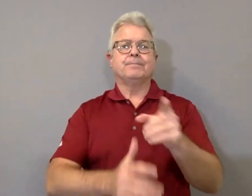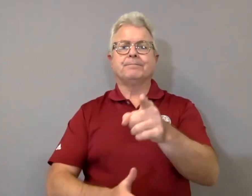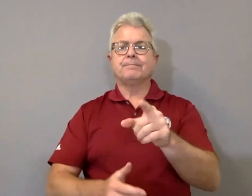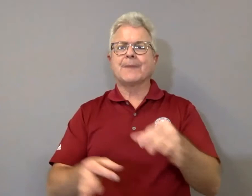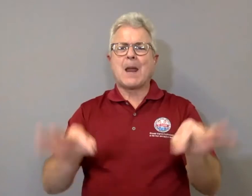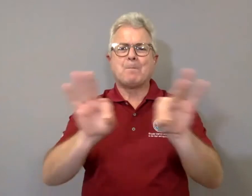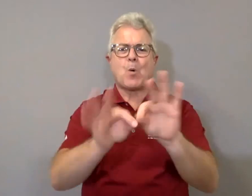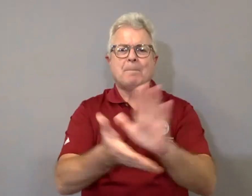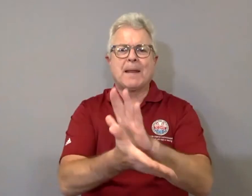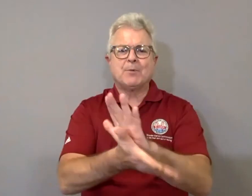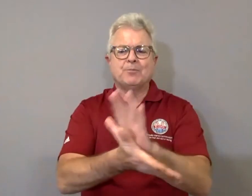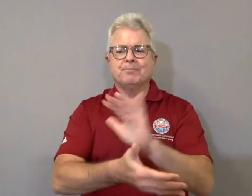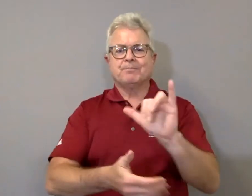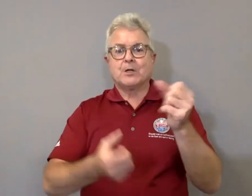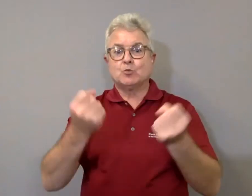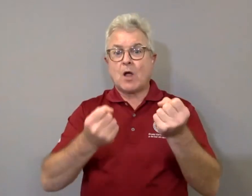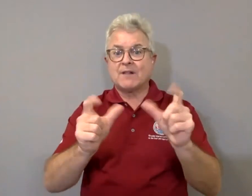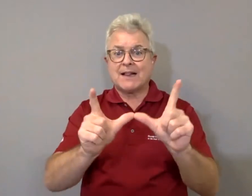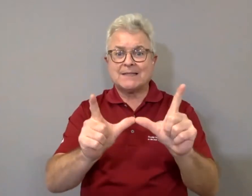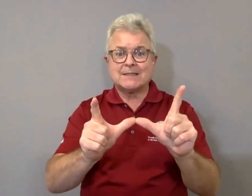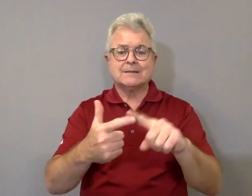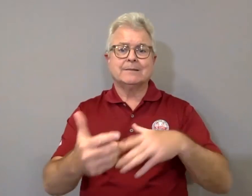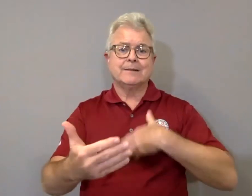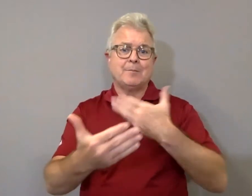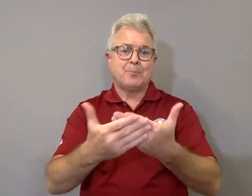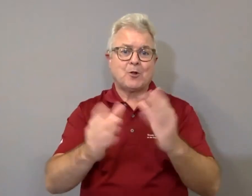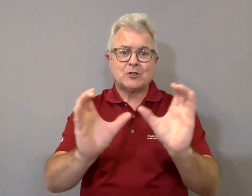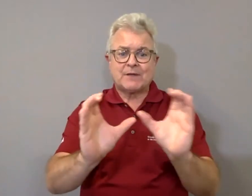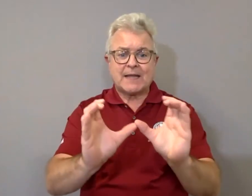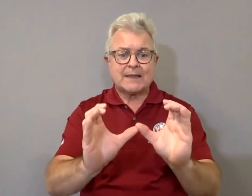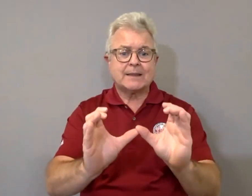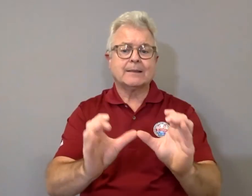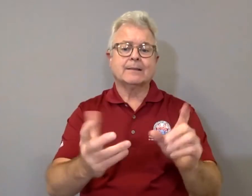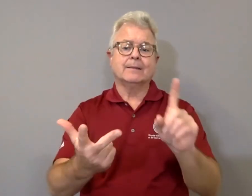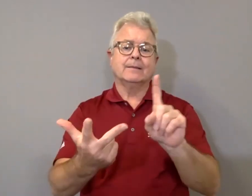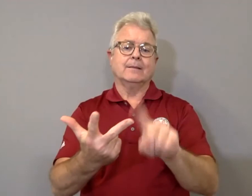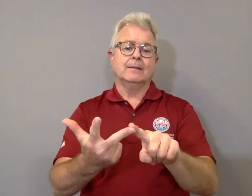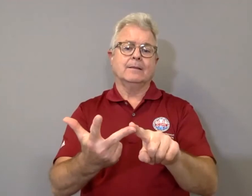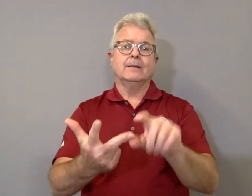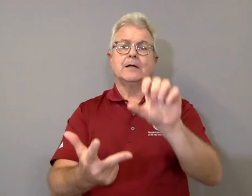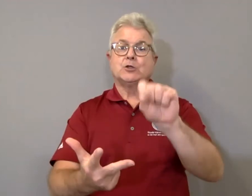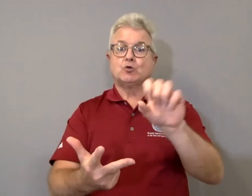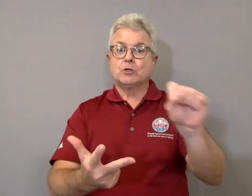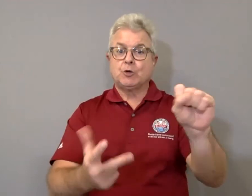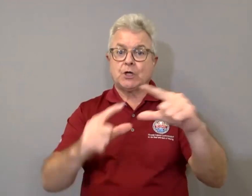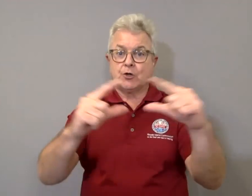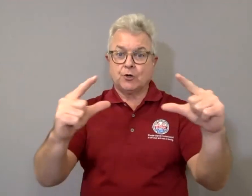including medications, important paperwork, driver's license, birth certificate,